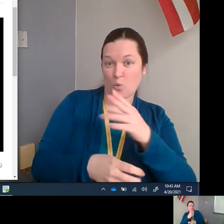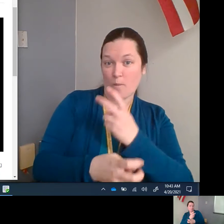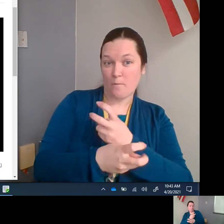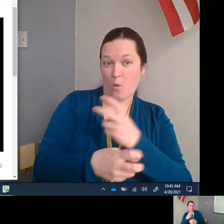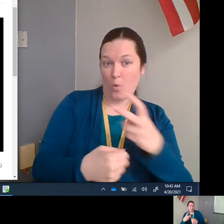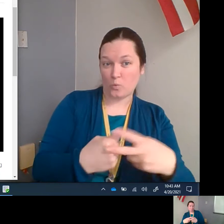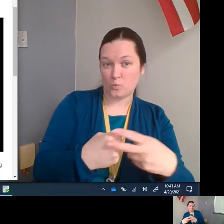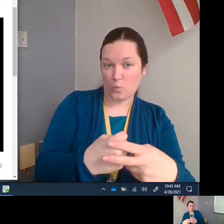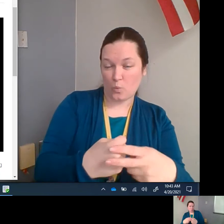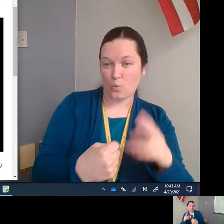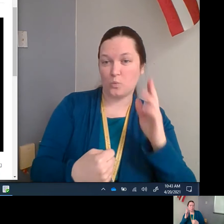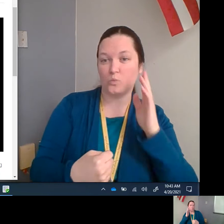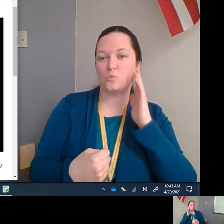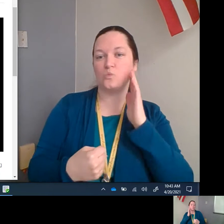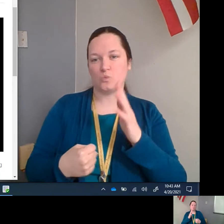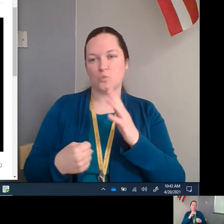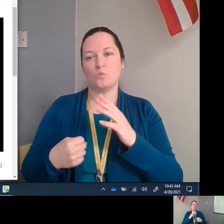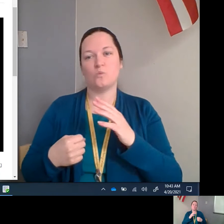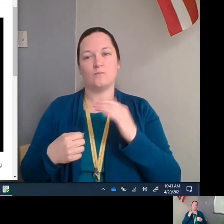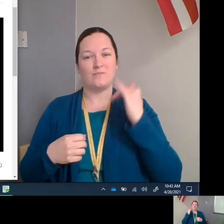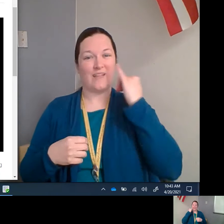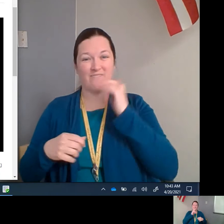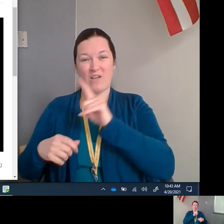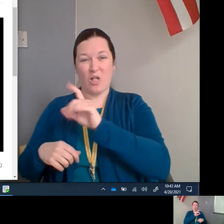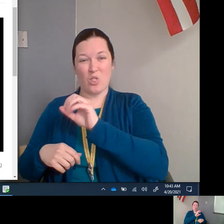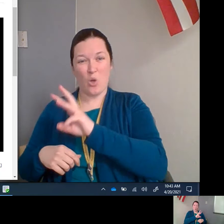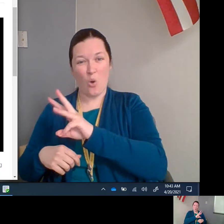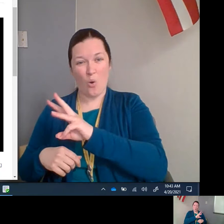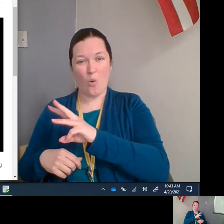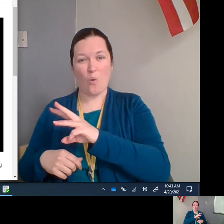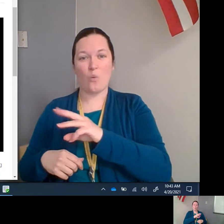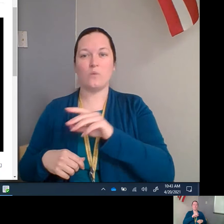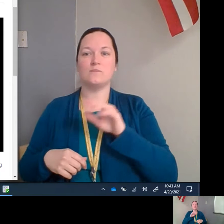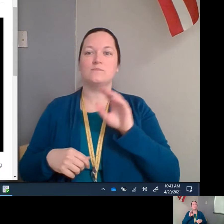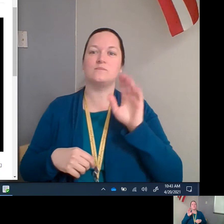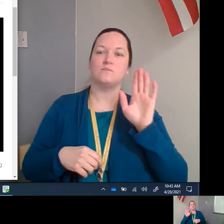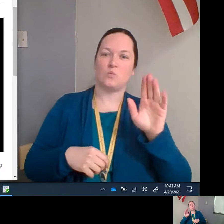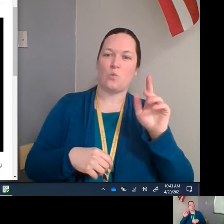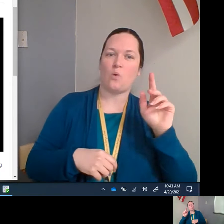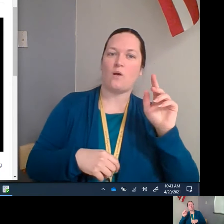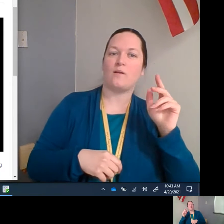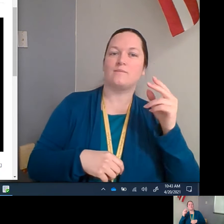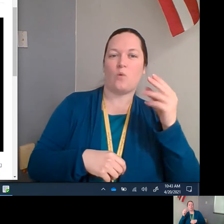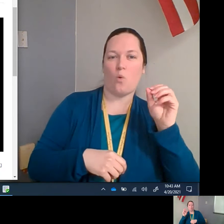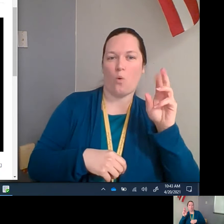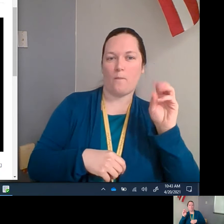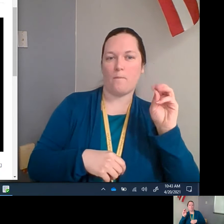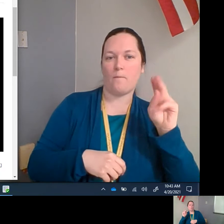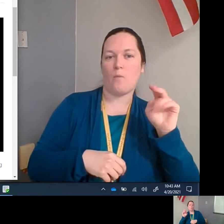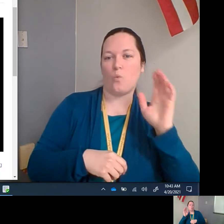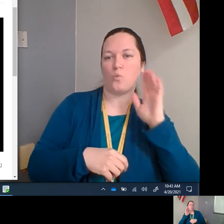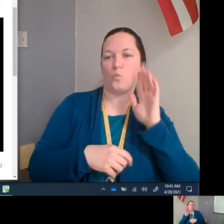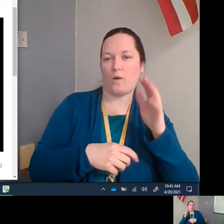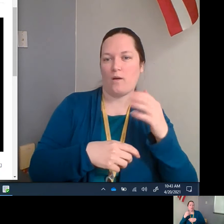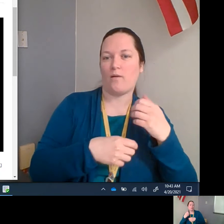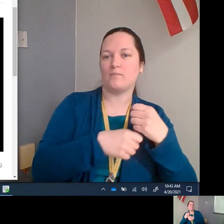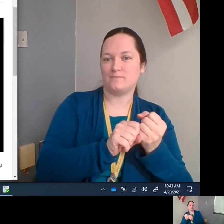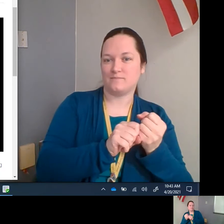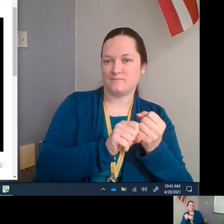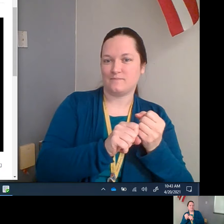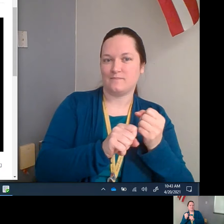secrete calcium in the kidneys. Likewise, if it goes too low, our parathyroid hormone is going to be secreted by the parathyroid. What's that going to do